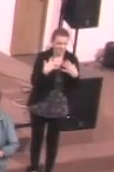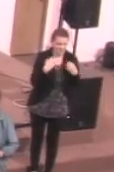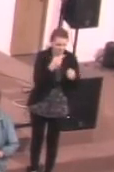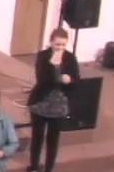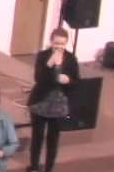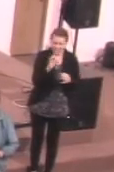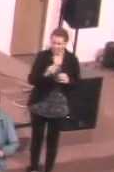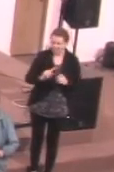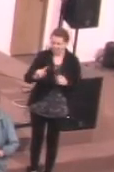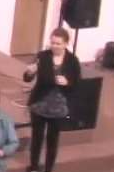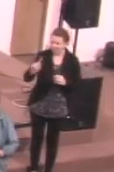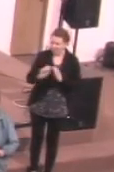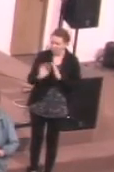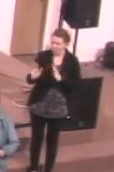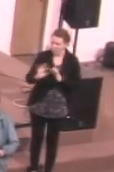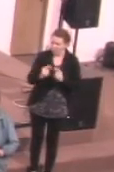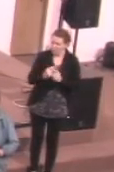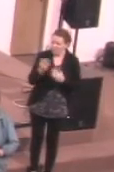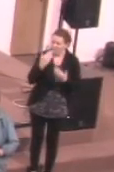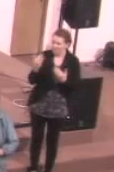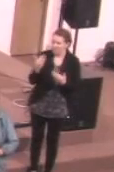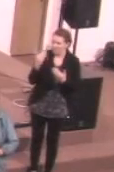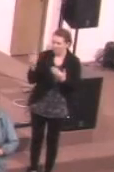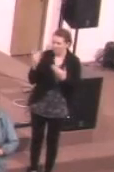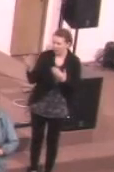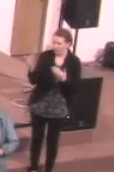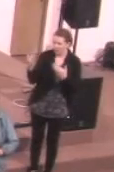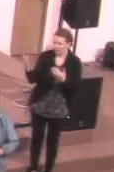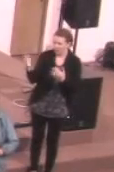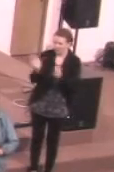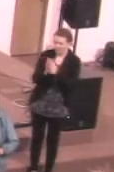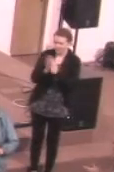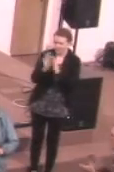because of you guys. So we just thank you so very much.